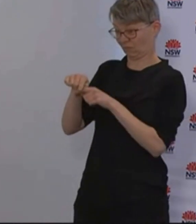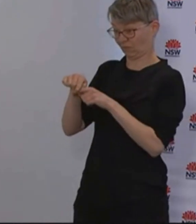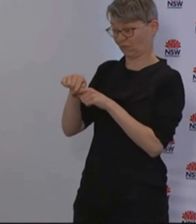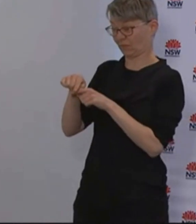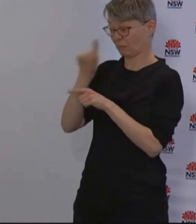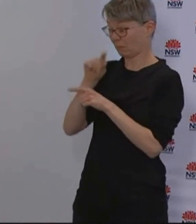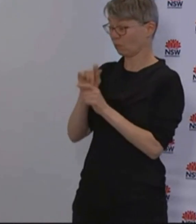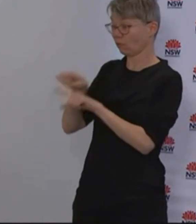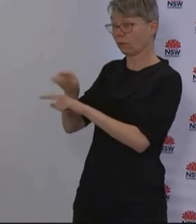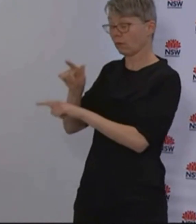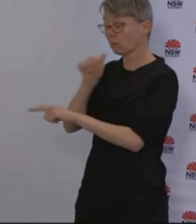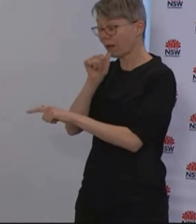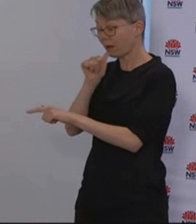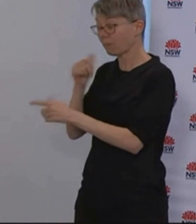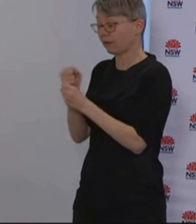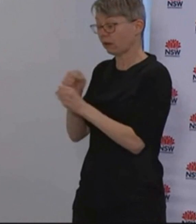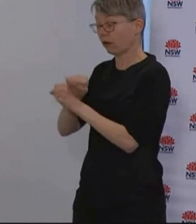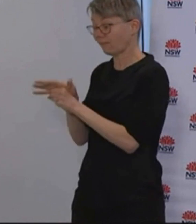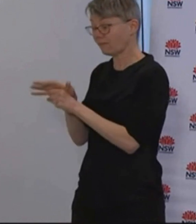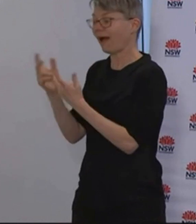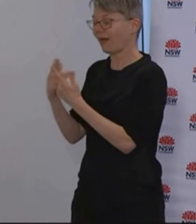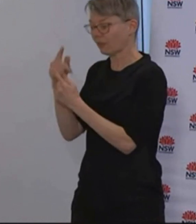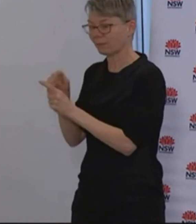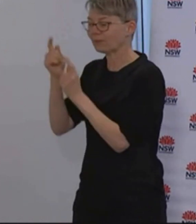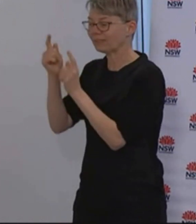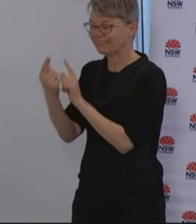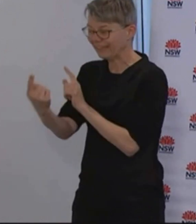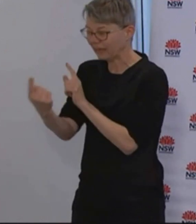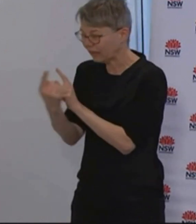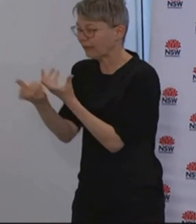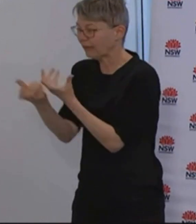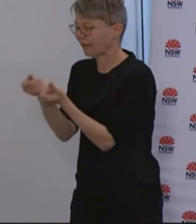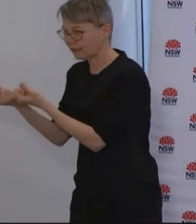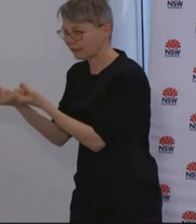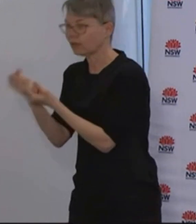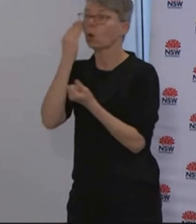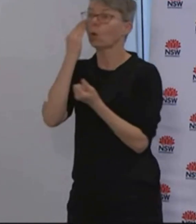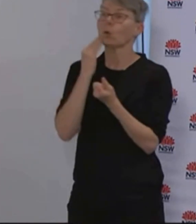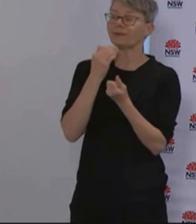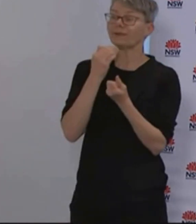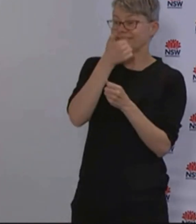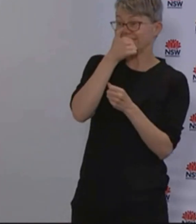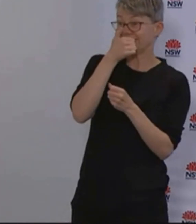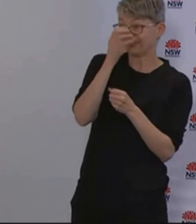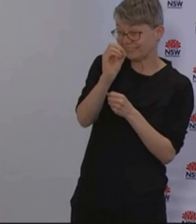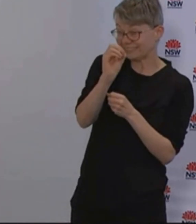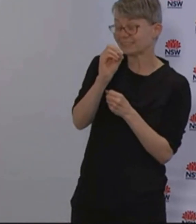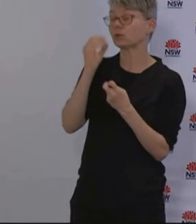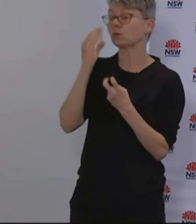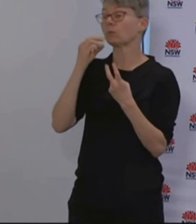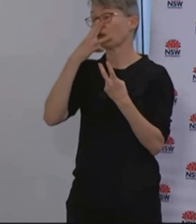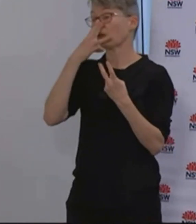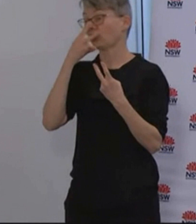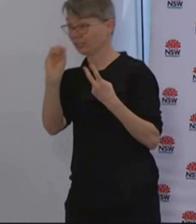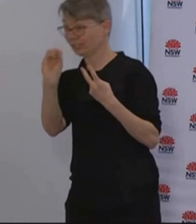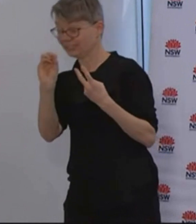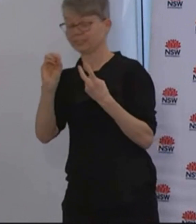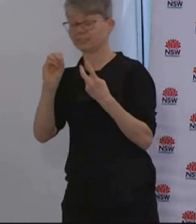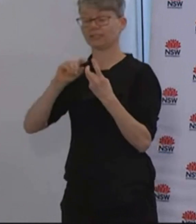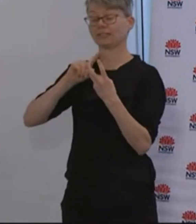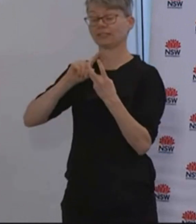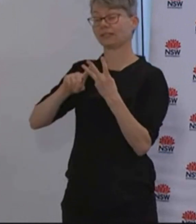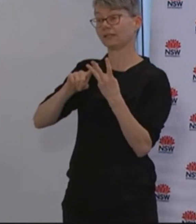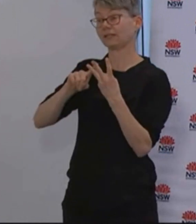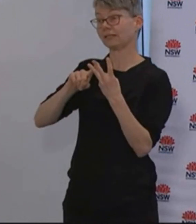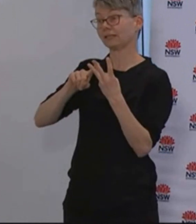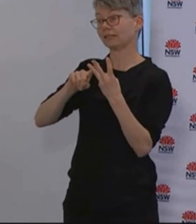the hotel: a southwestern Sydney woman in her 60s, a southwestern Sydney woman in her 30s, and a